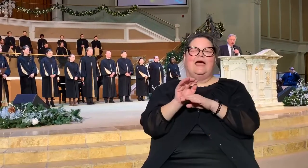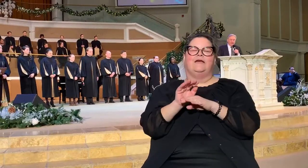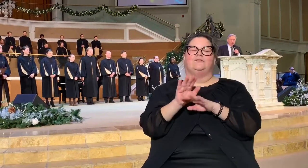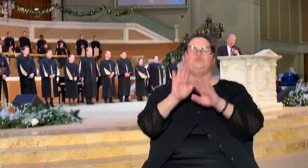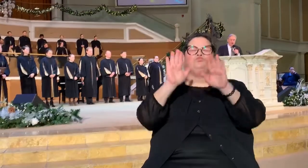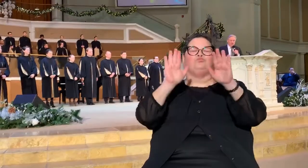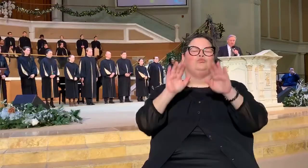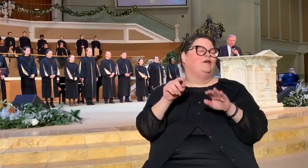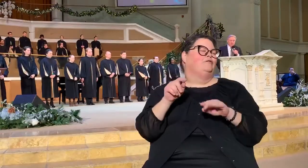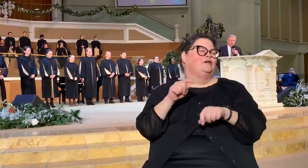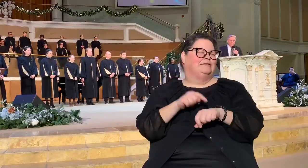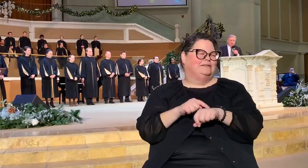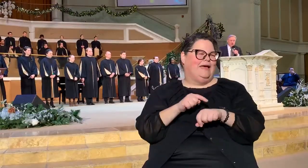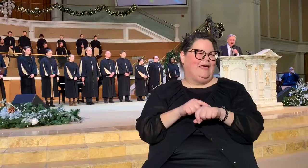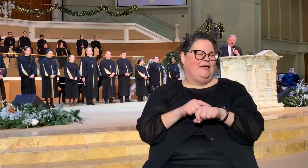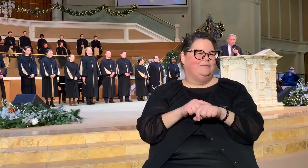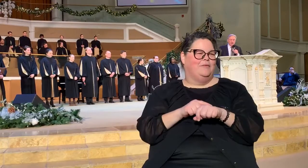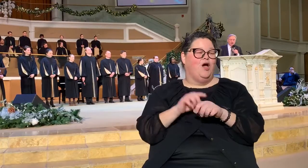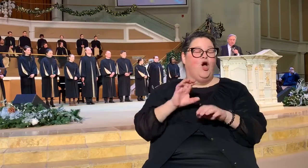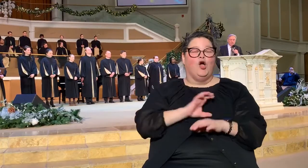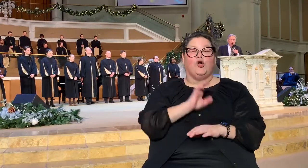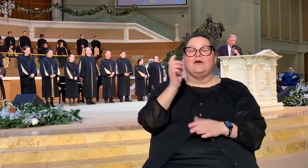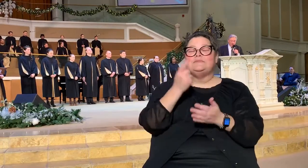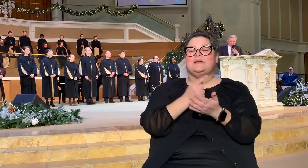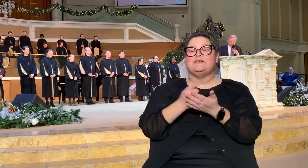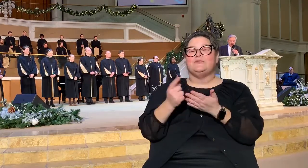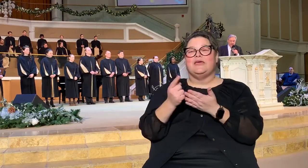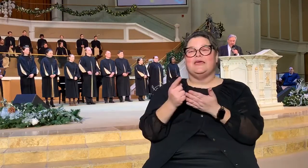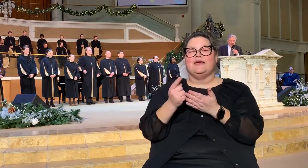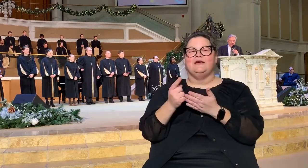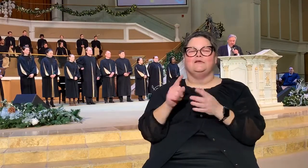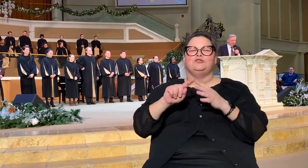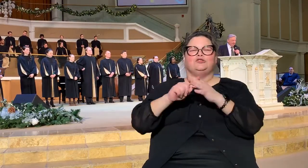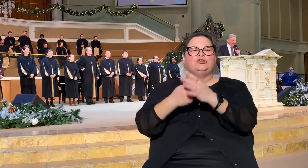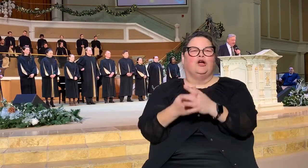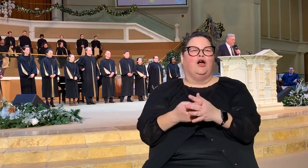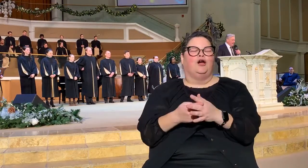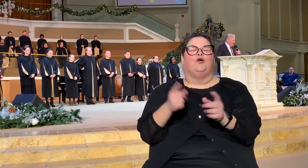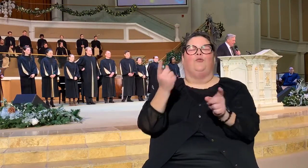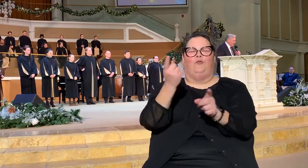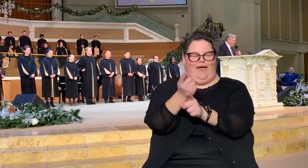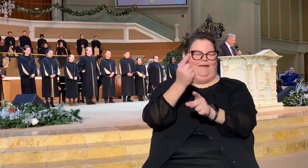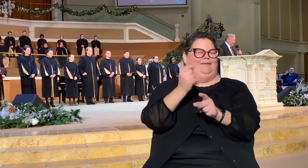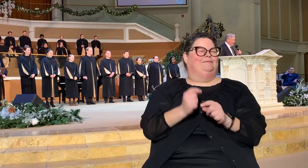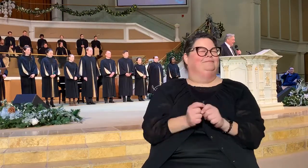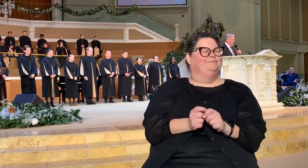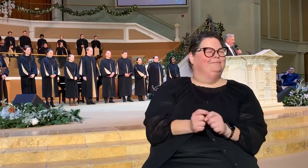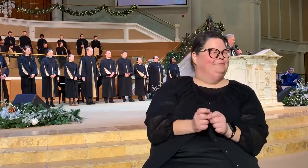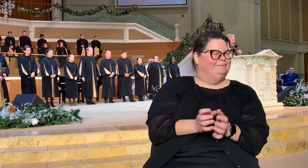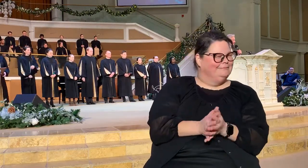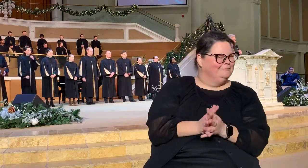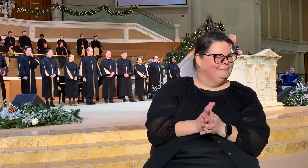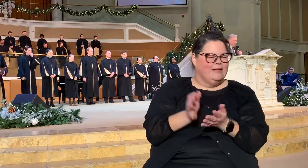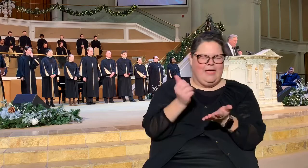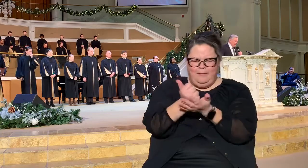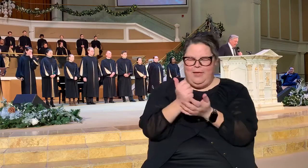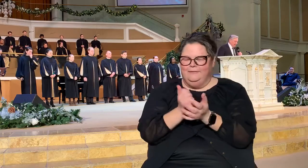We're kicking off Christmas week appropriately. Amen.